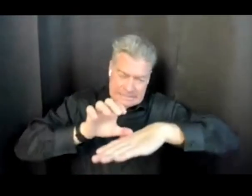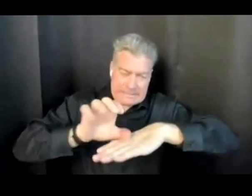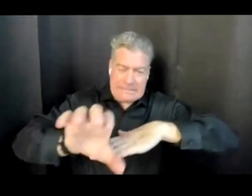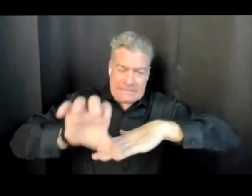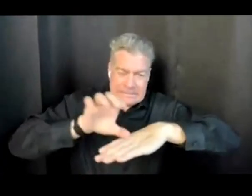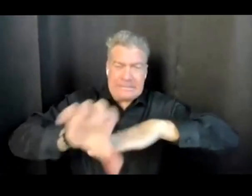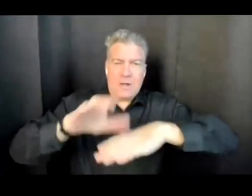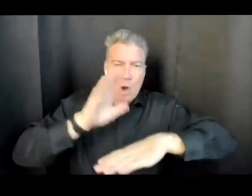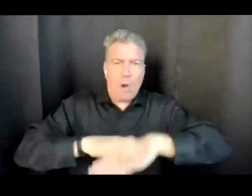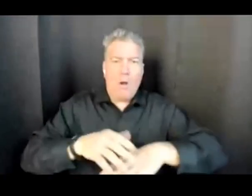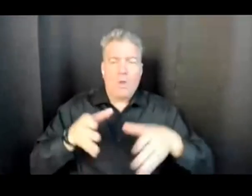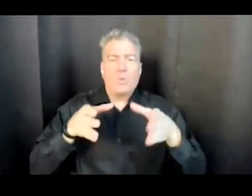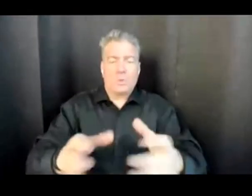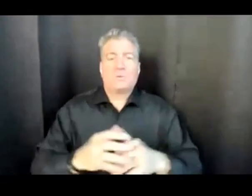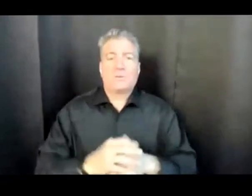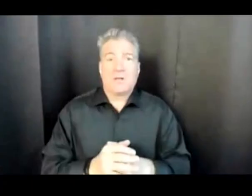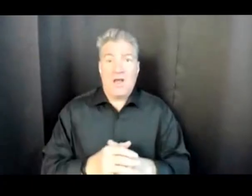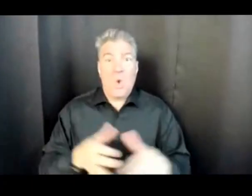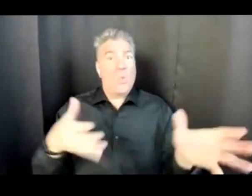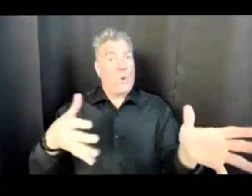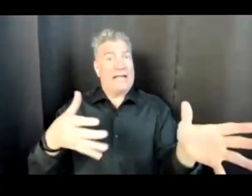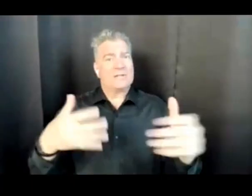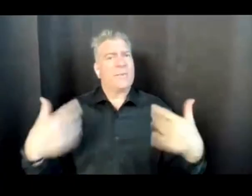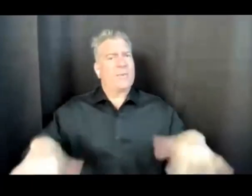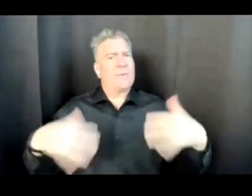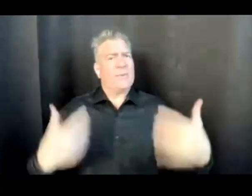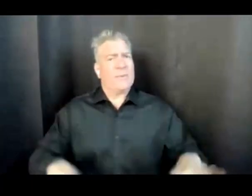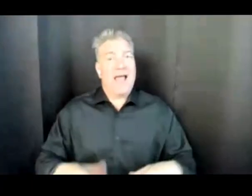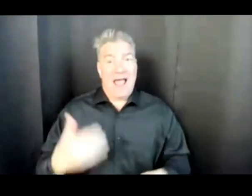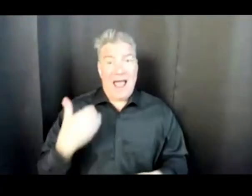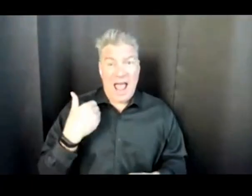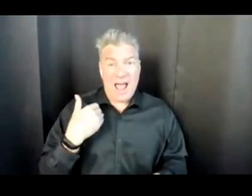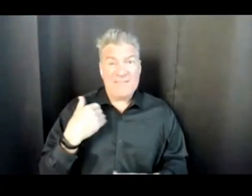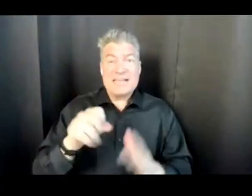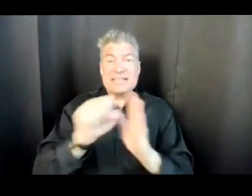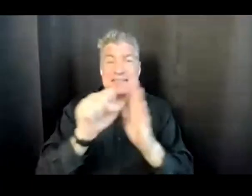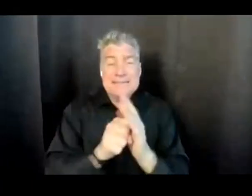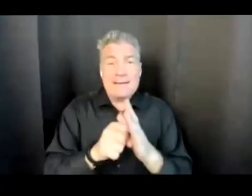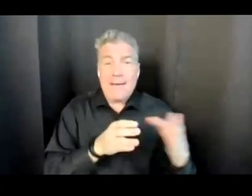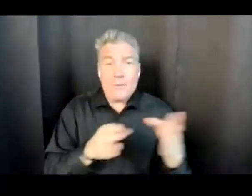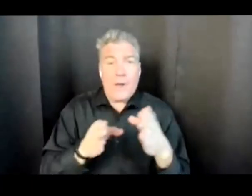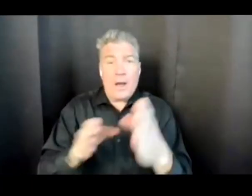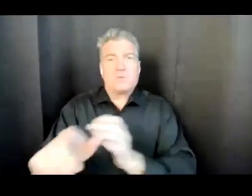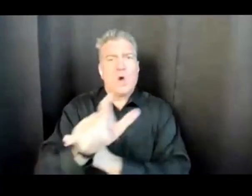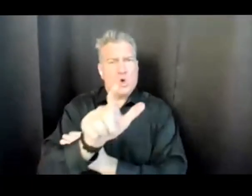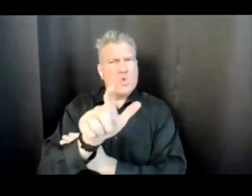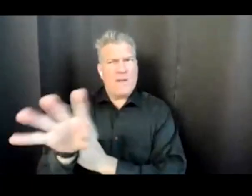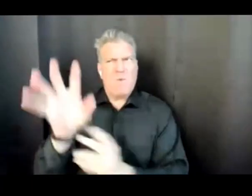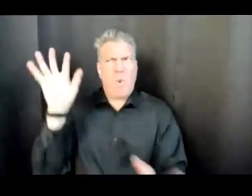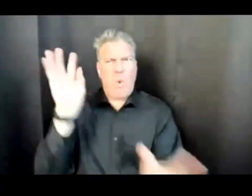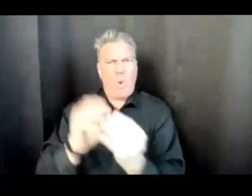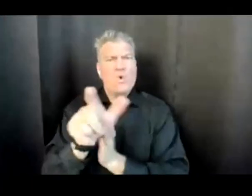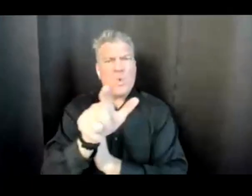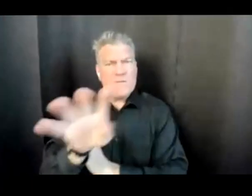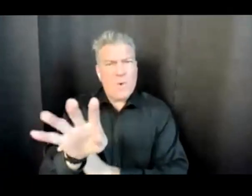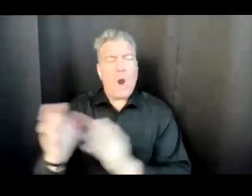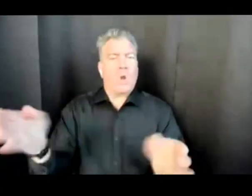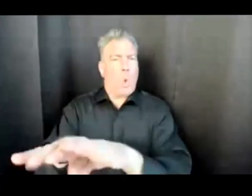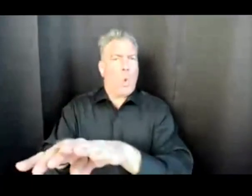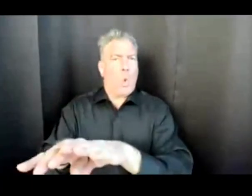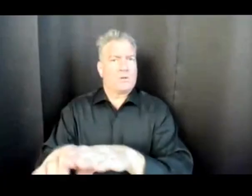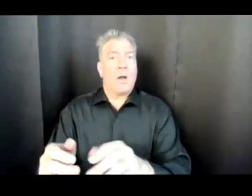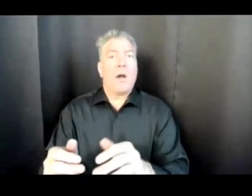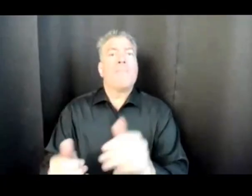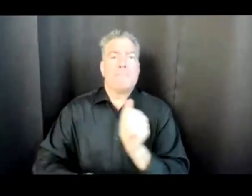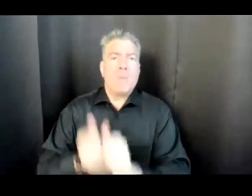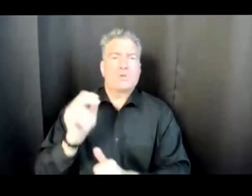We have 24 state routes with a closure at some point on them. Most of them are in our northern counties like